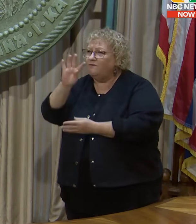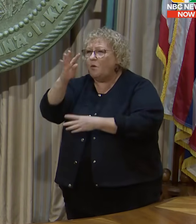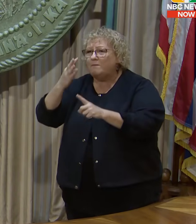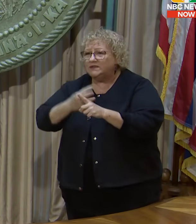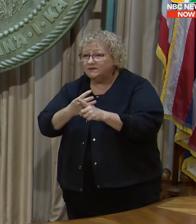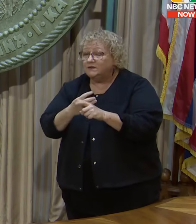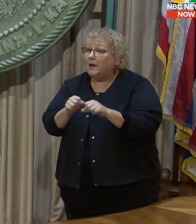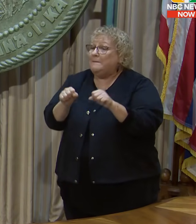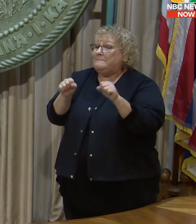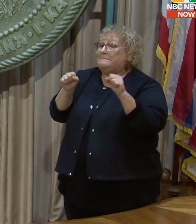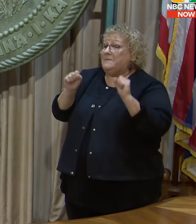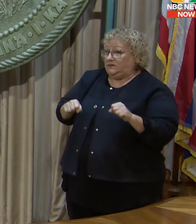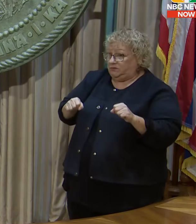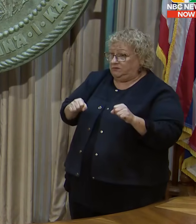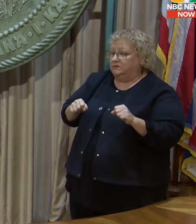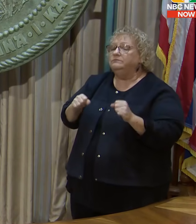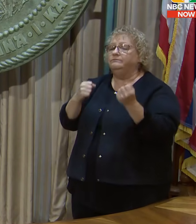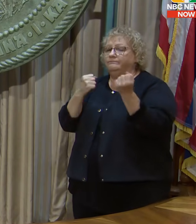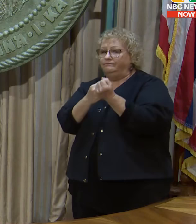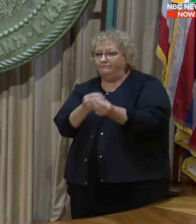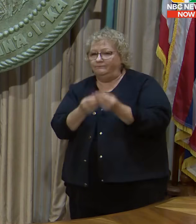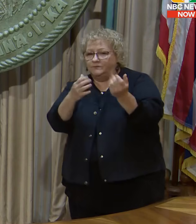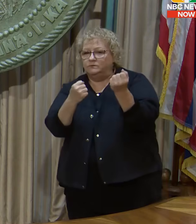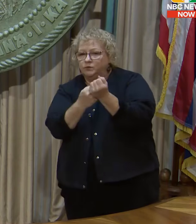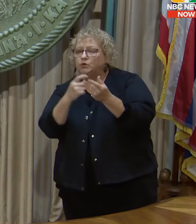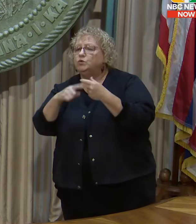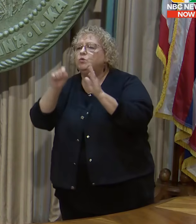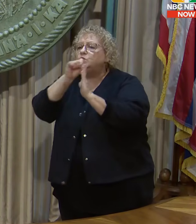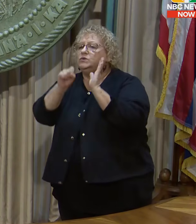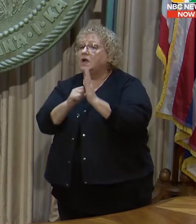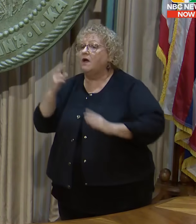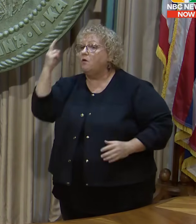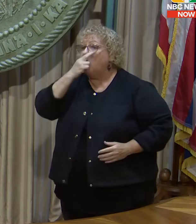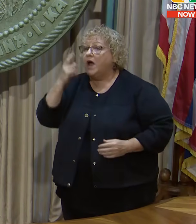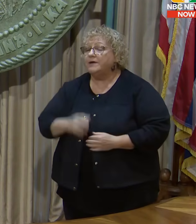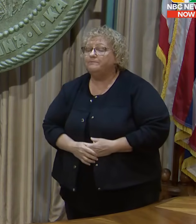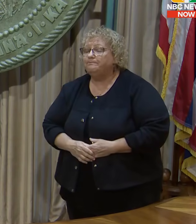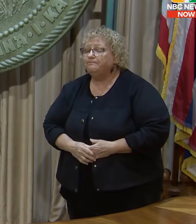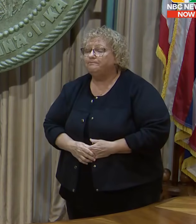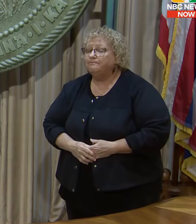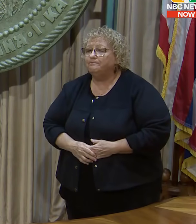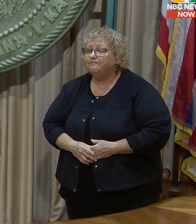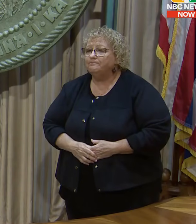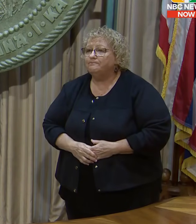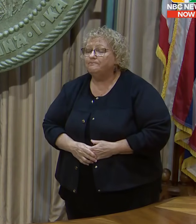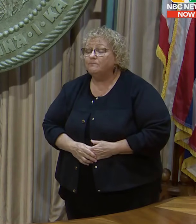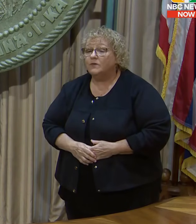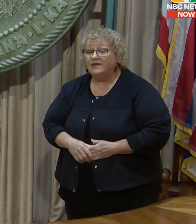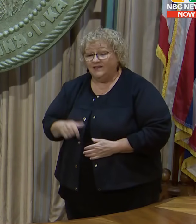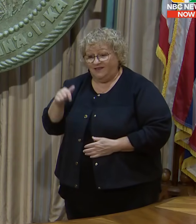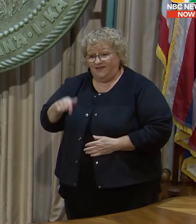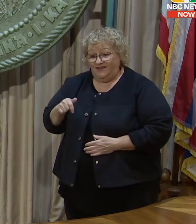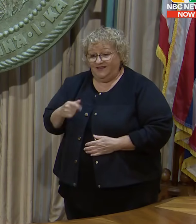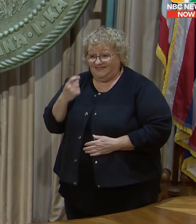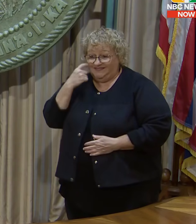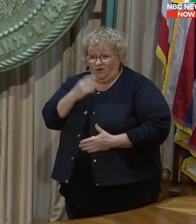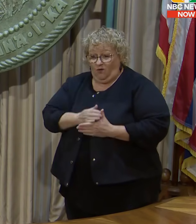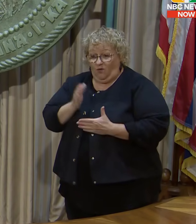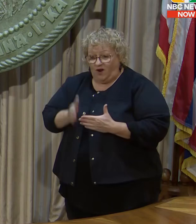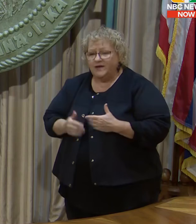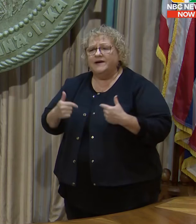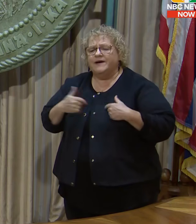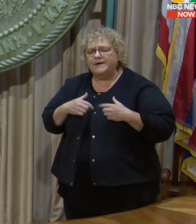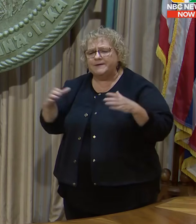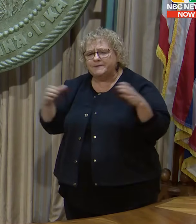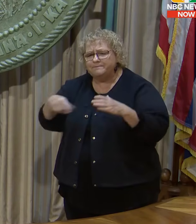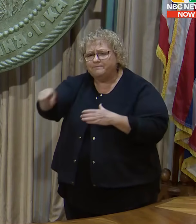benefits provided by the state. This weekend, I met with representatives from the business community to